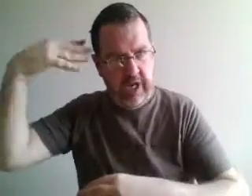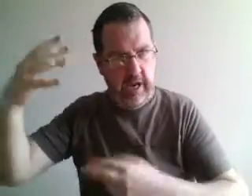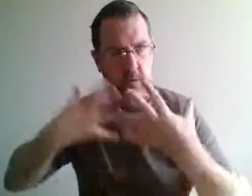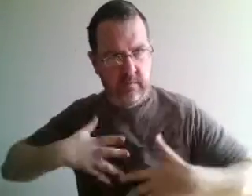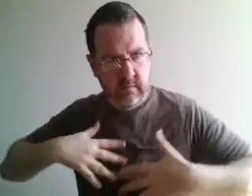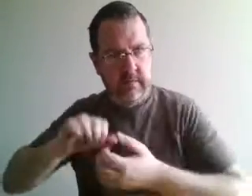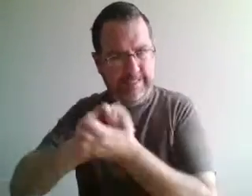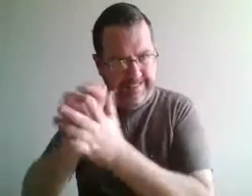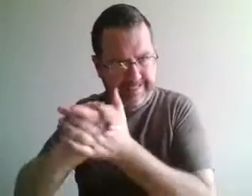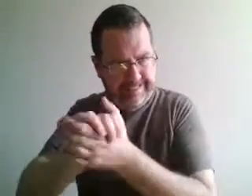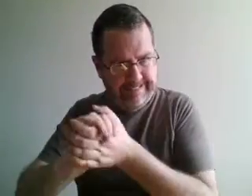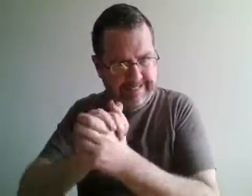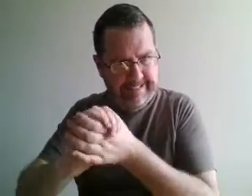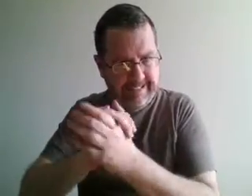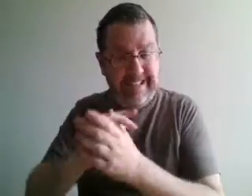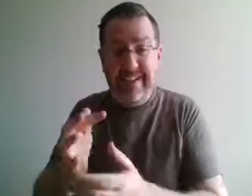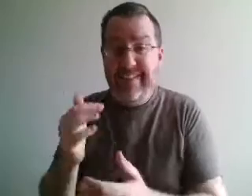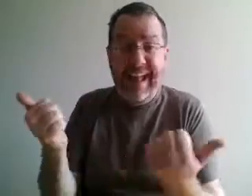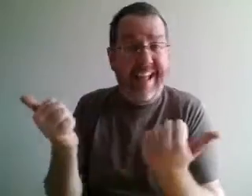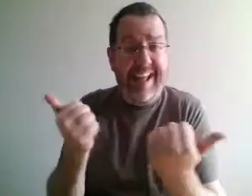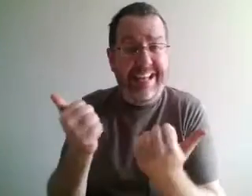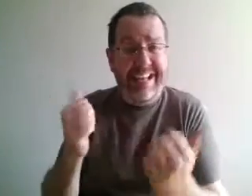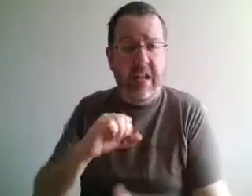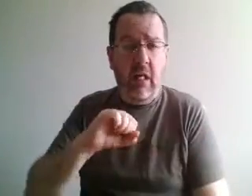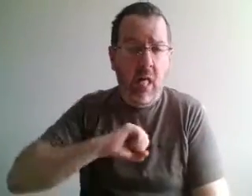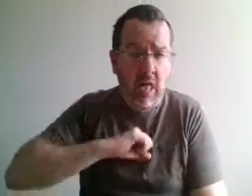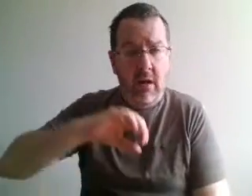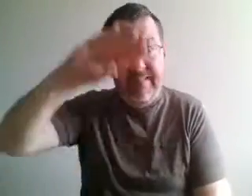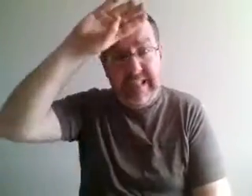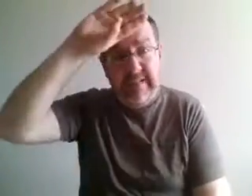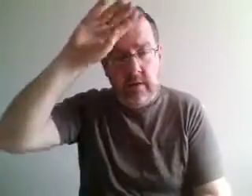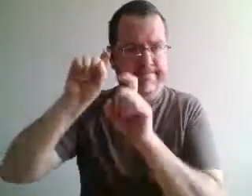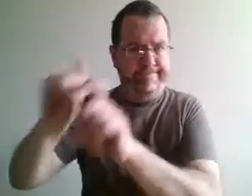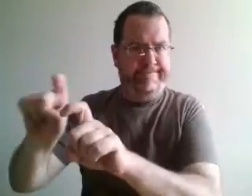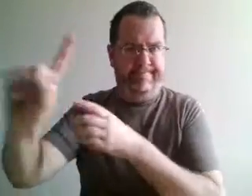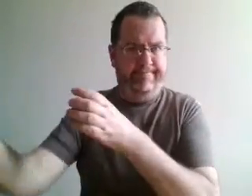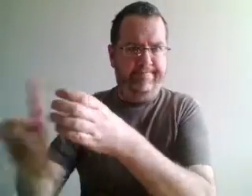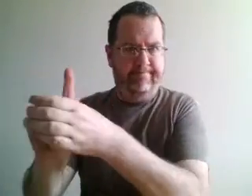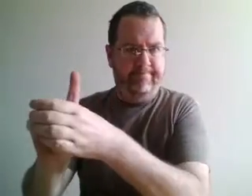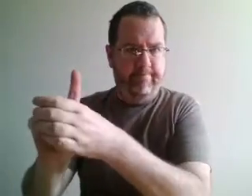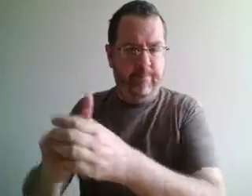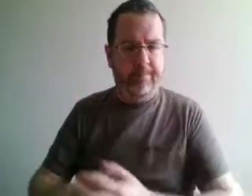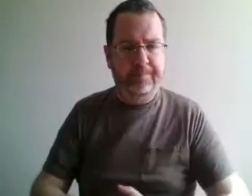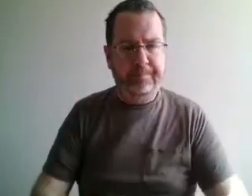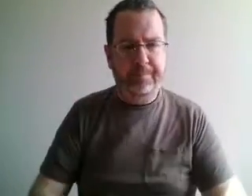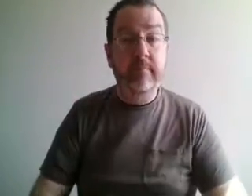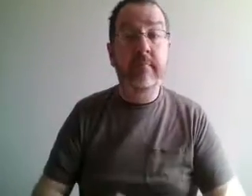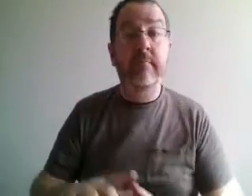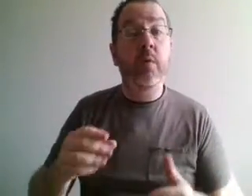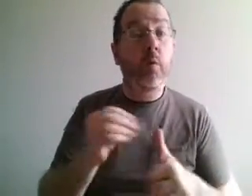she's any symptoms she self-restricts. But it is a really good question. My 96-year-old mother has 5